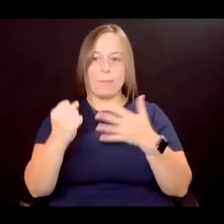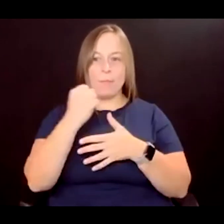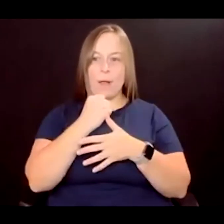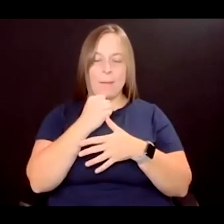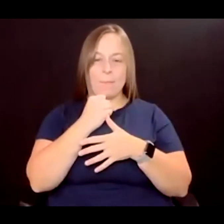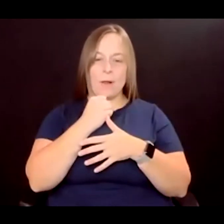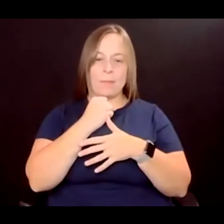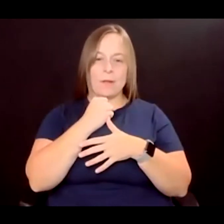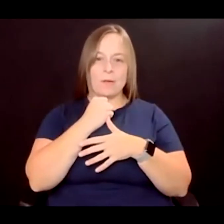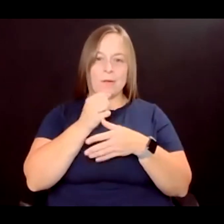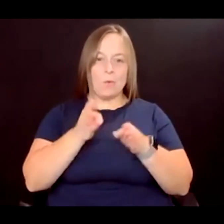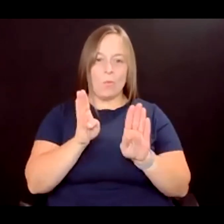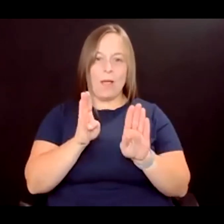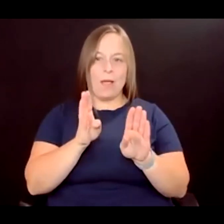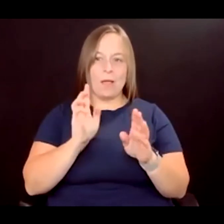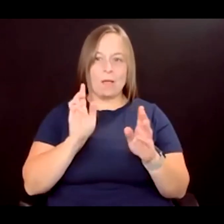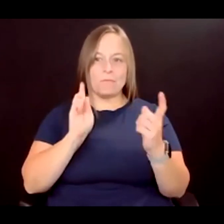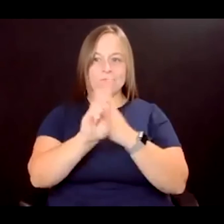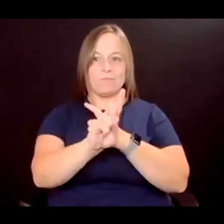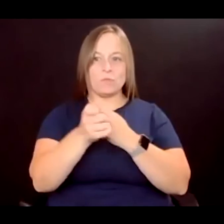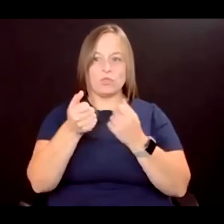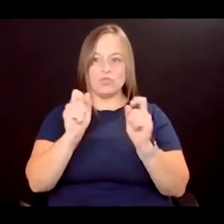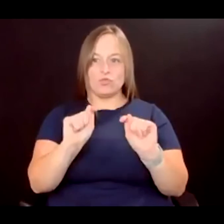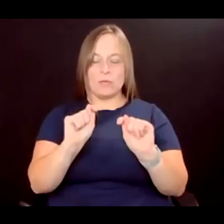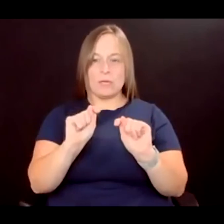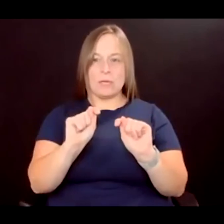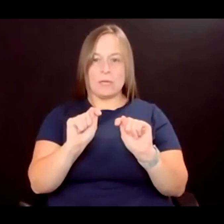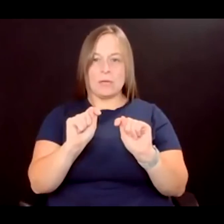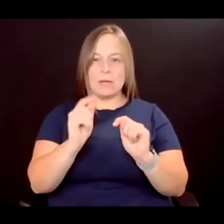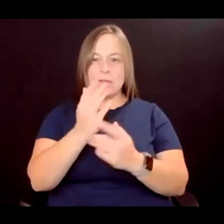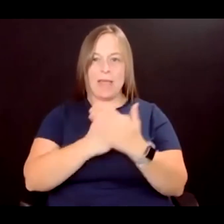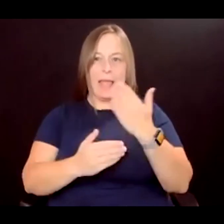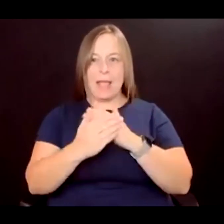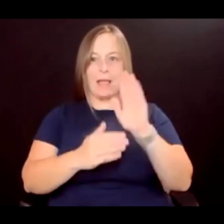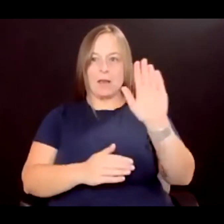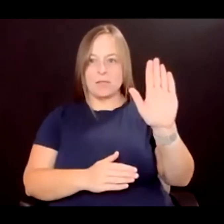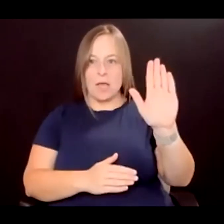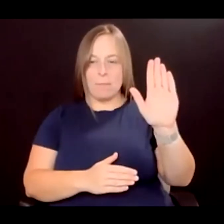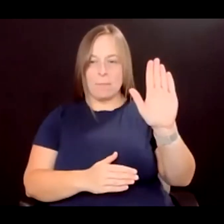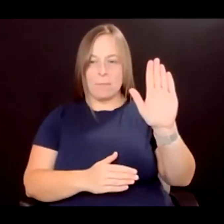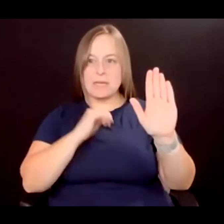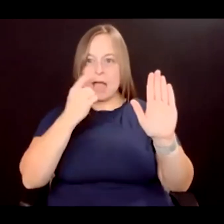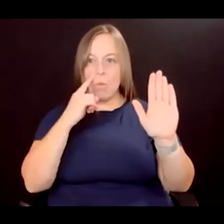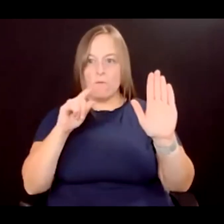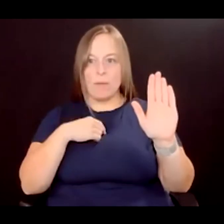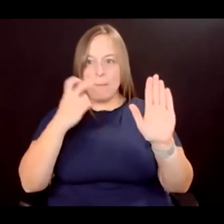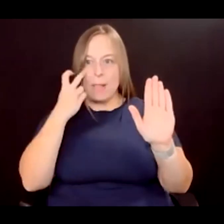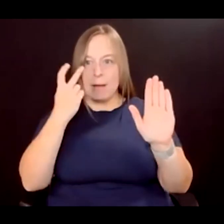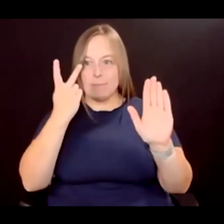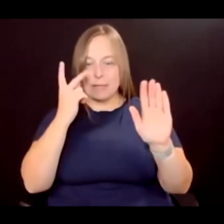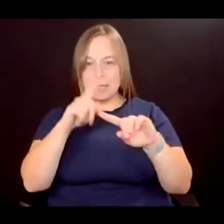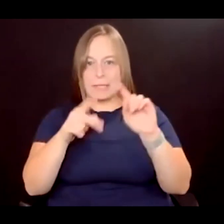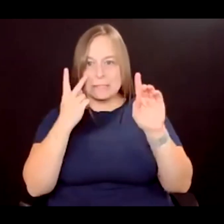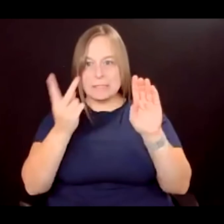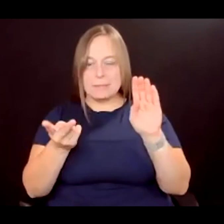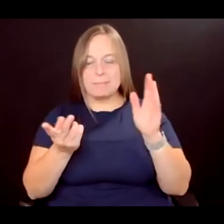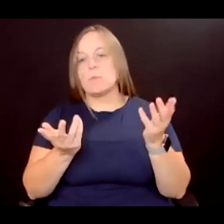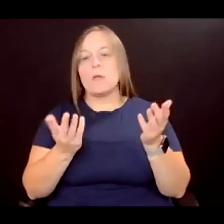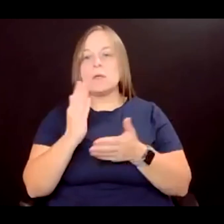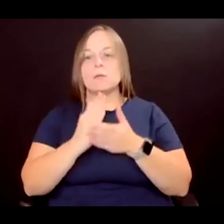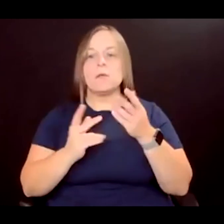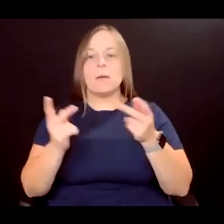So I want to start by saying my plan for the city of Albany is called Operation